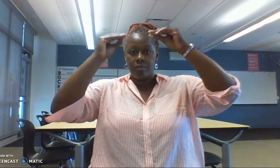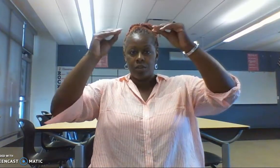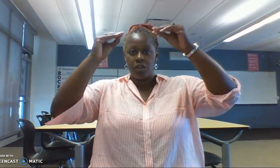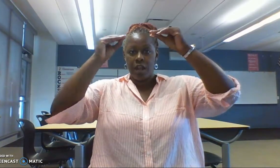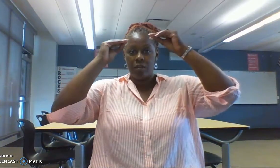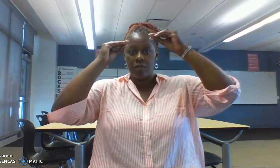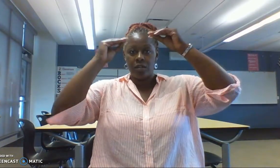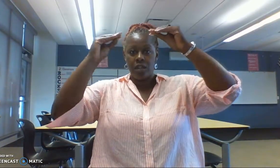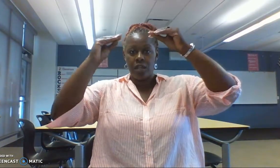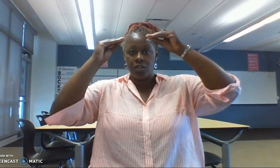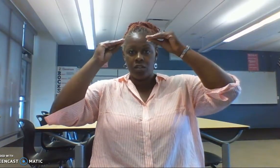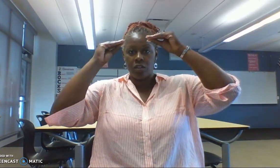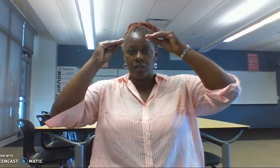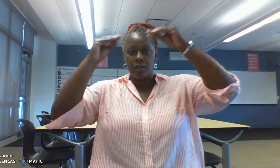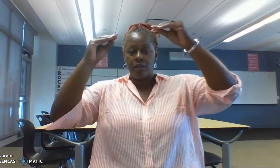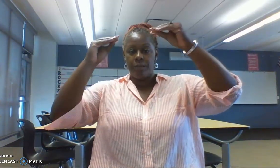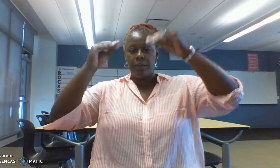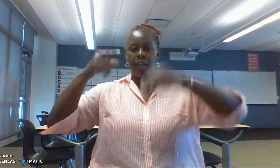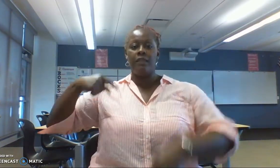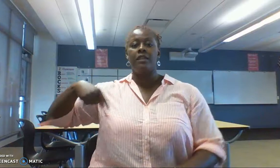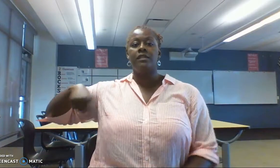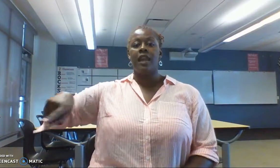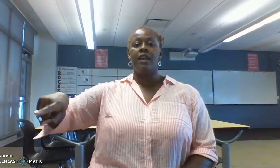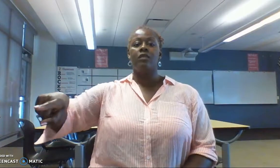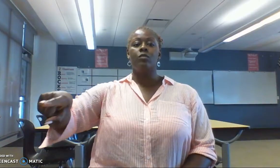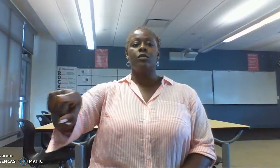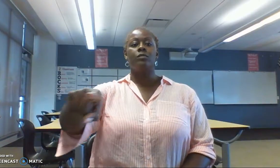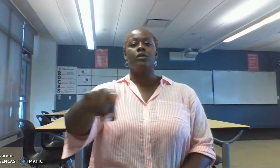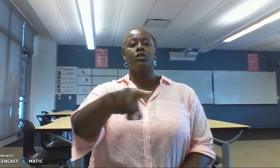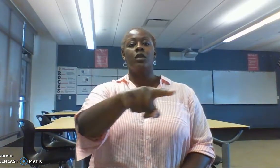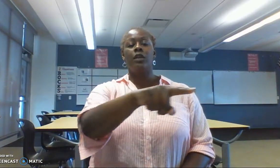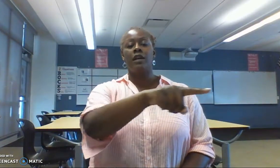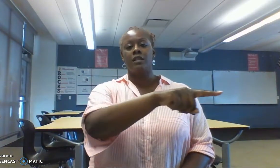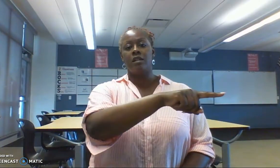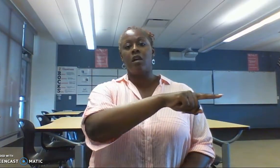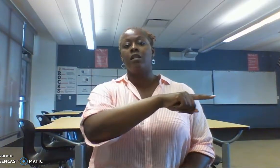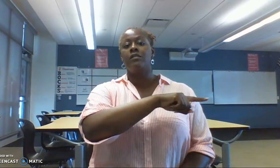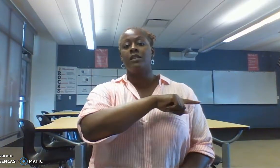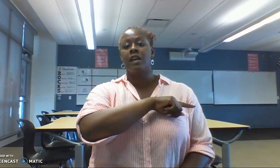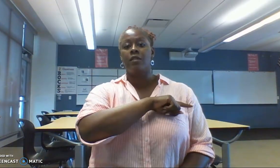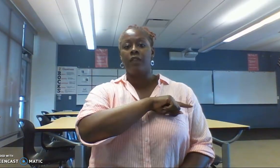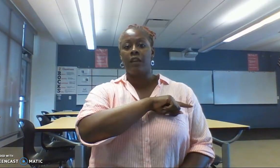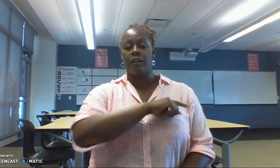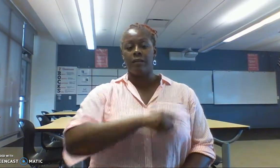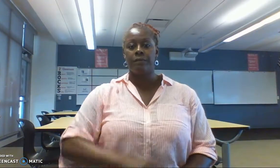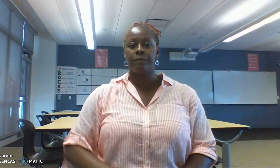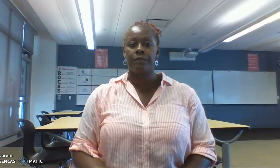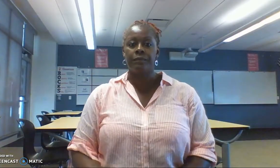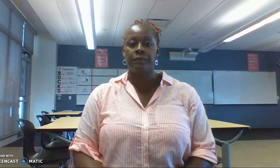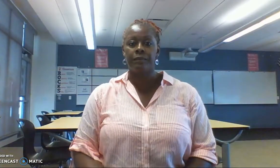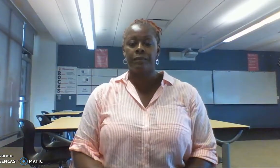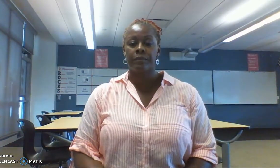push out, teach, and then scan the room to show us, all of us out there.